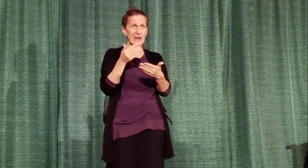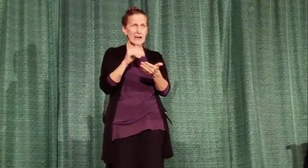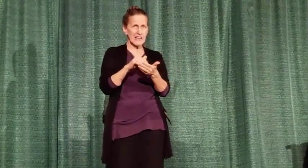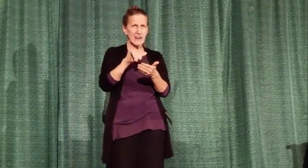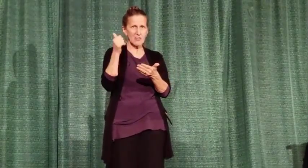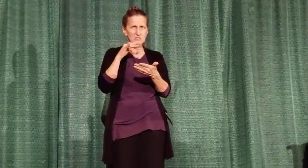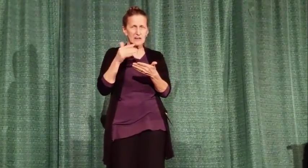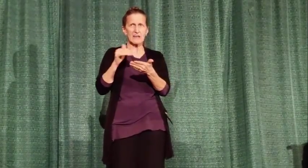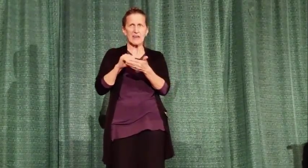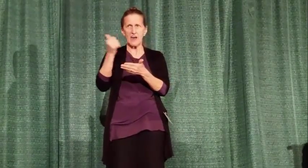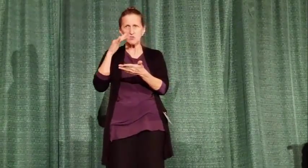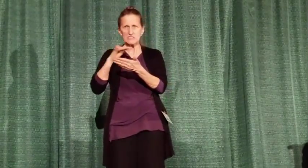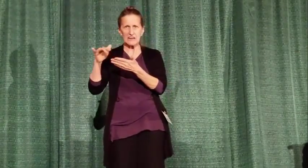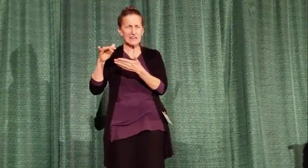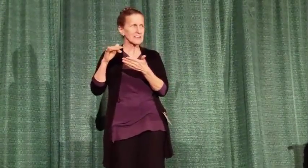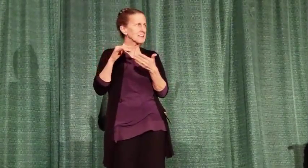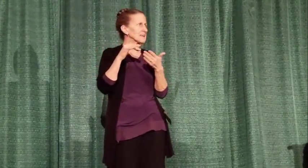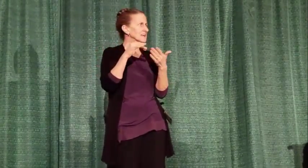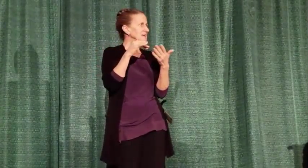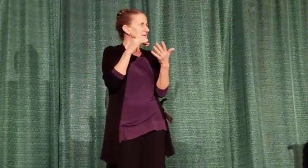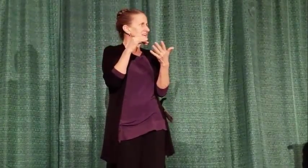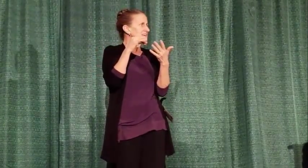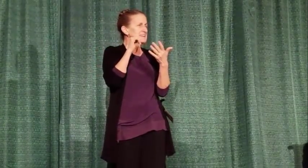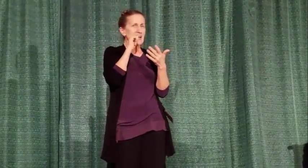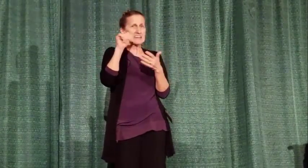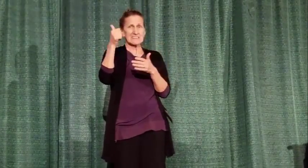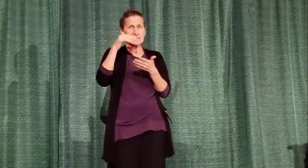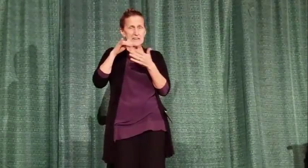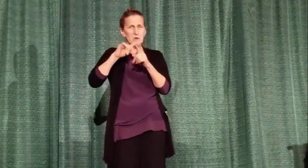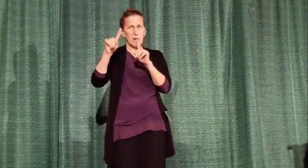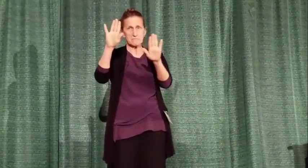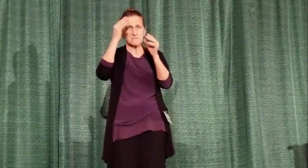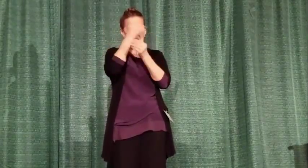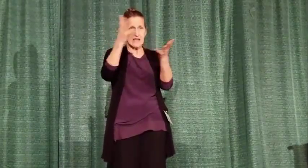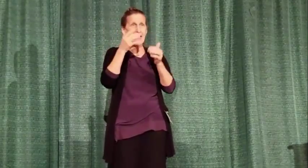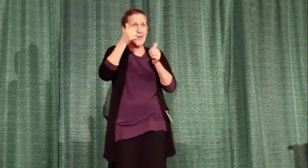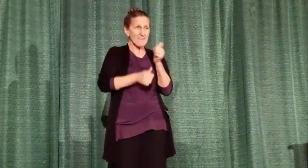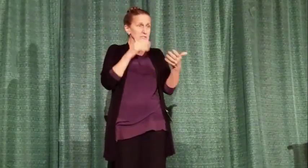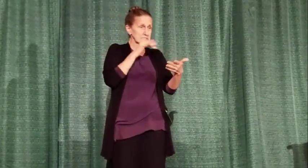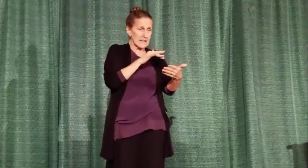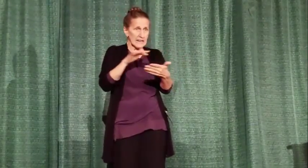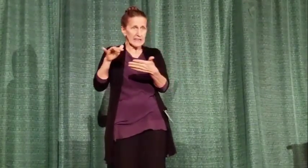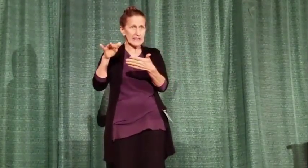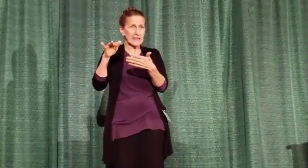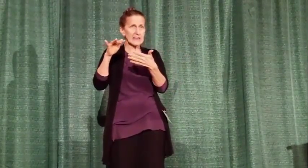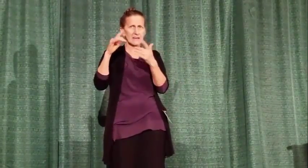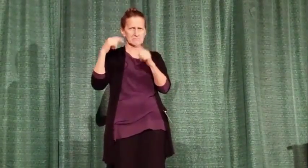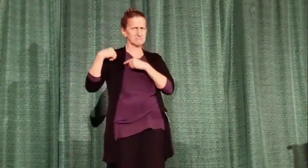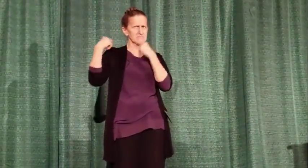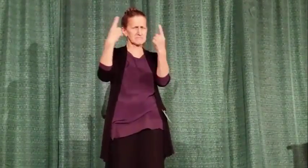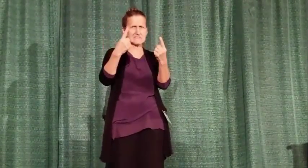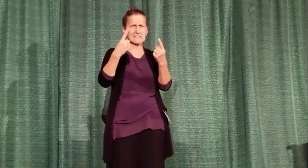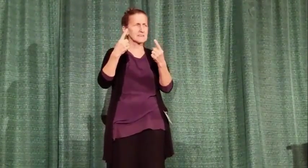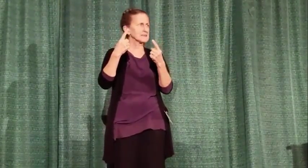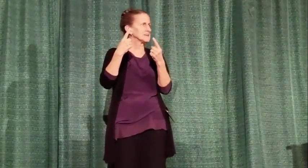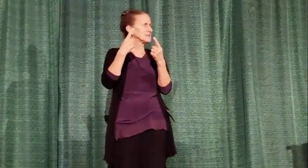another after another. I'm going to go through 2. I'm not going to go through the 10 studies on this, but here's what I'm saying. Every study that you went on for decades, not a year or two,